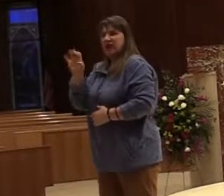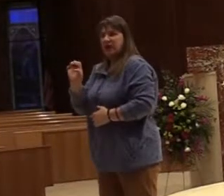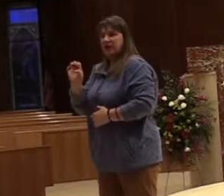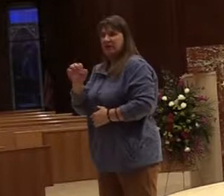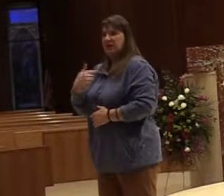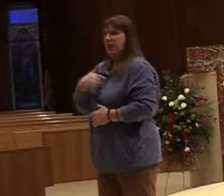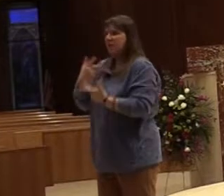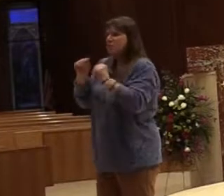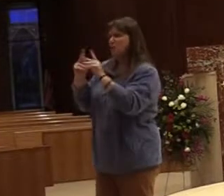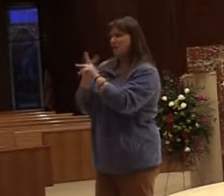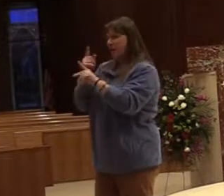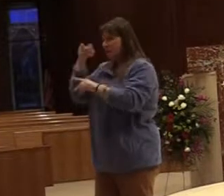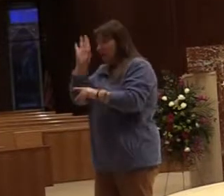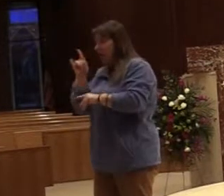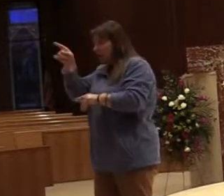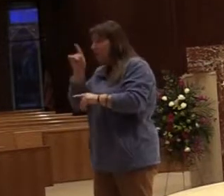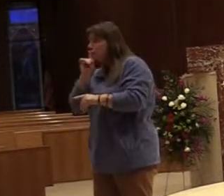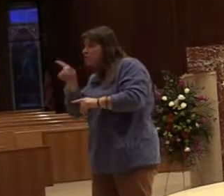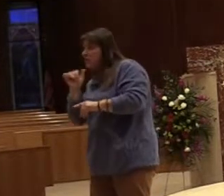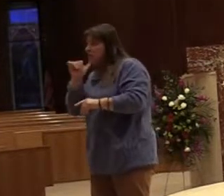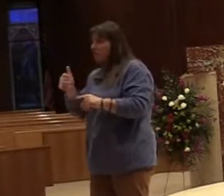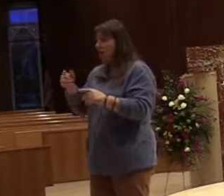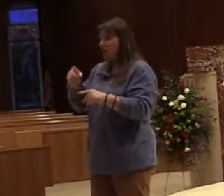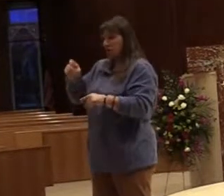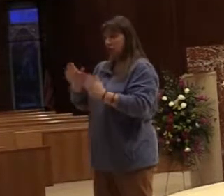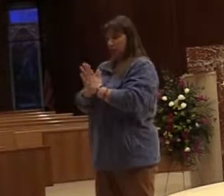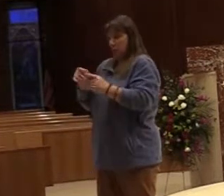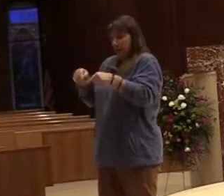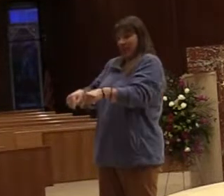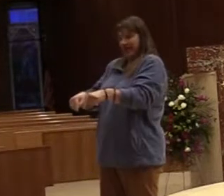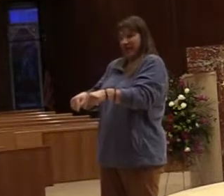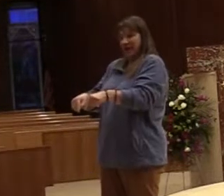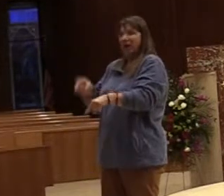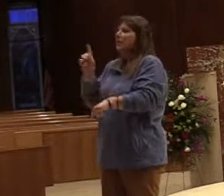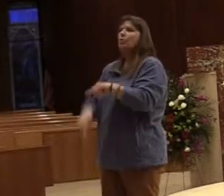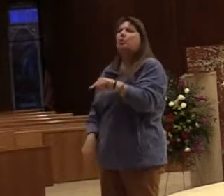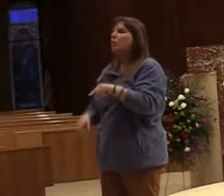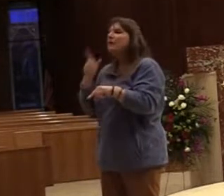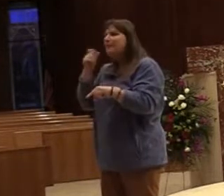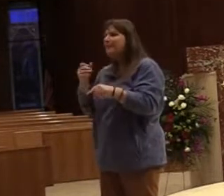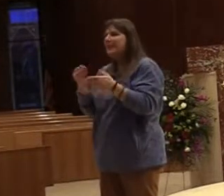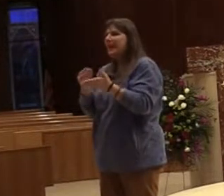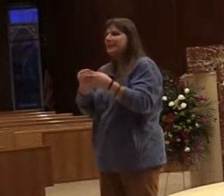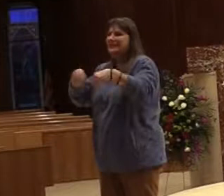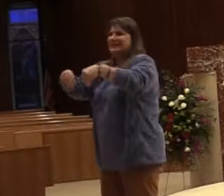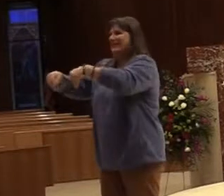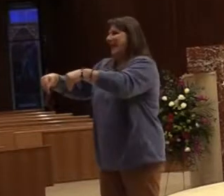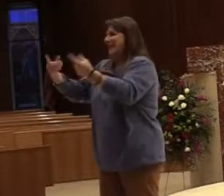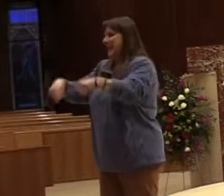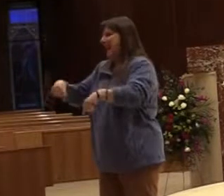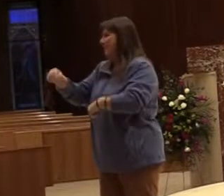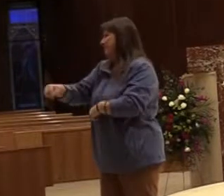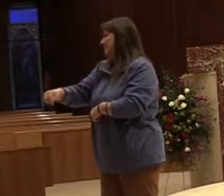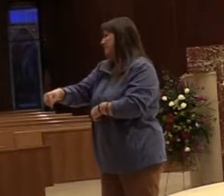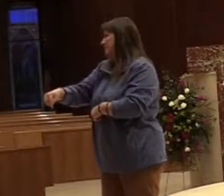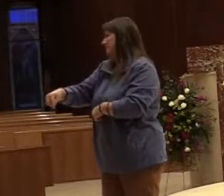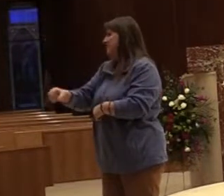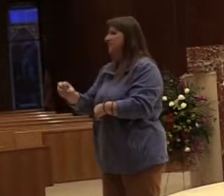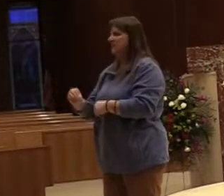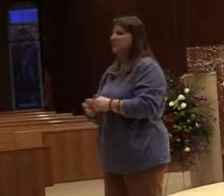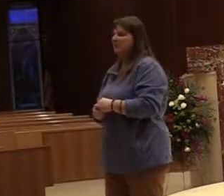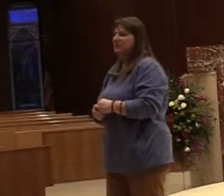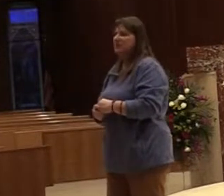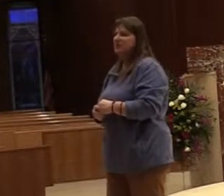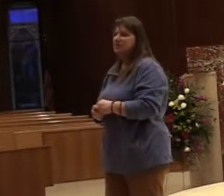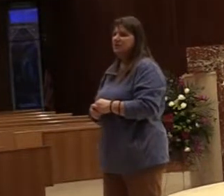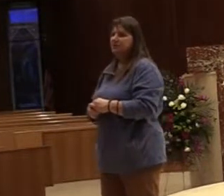God was disrupted by this. It's also very unique here that it says that after